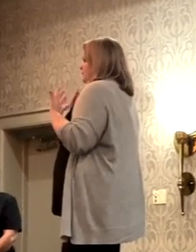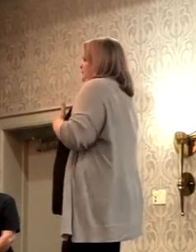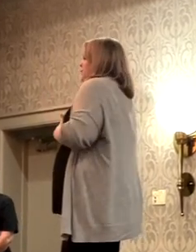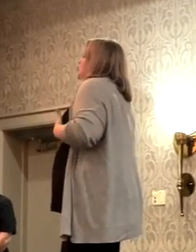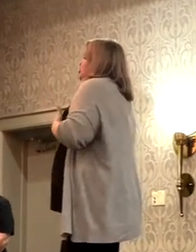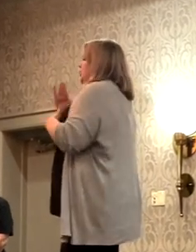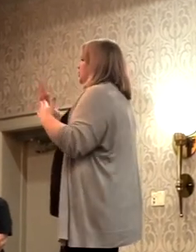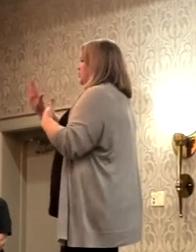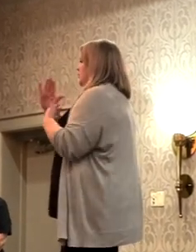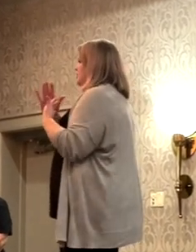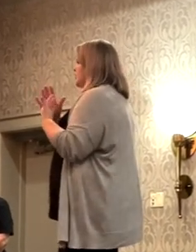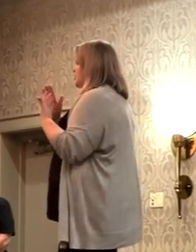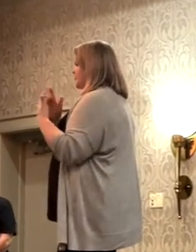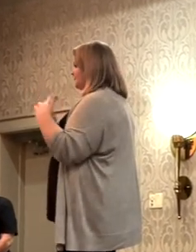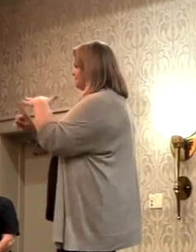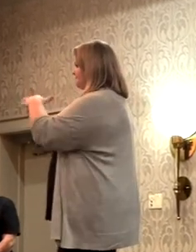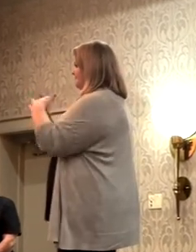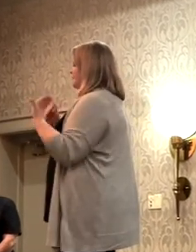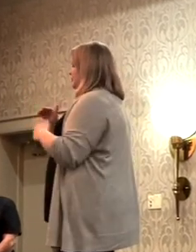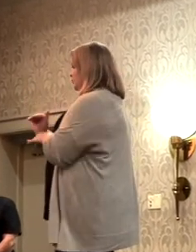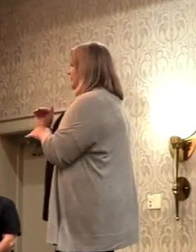appreciate your presence.